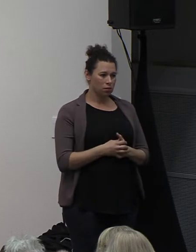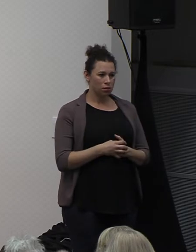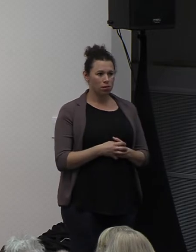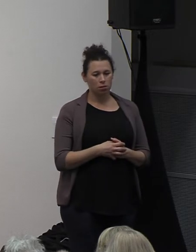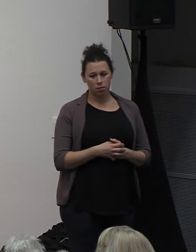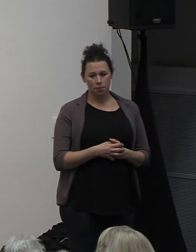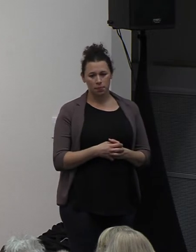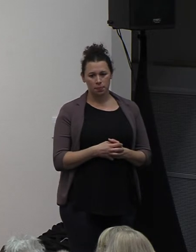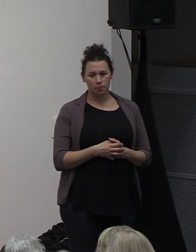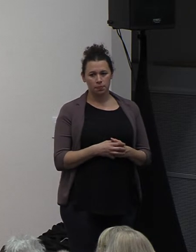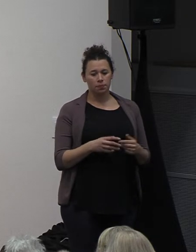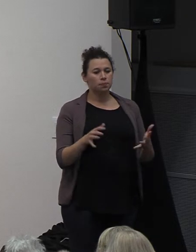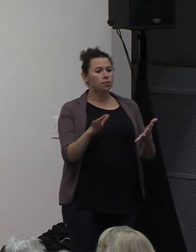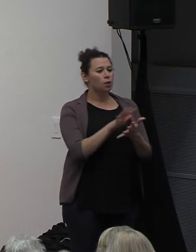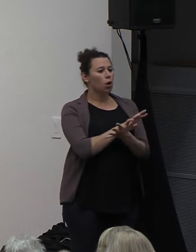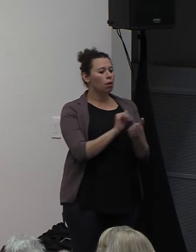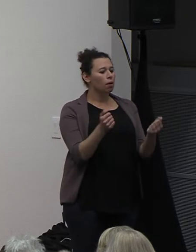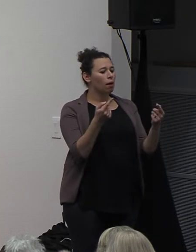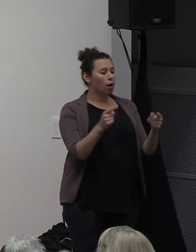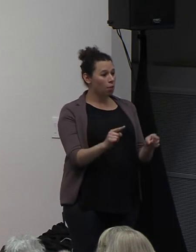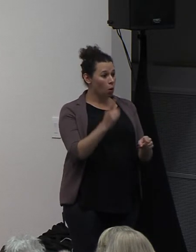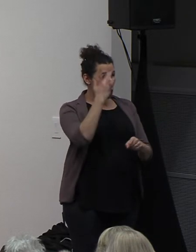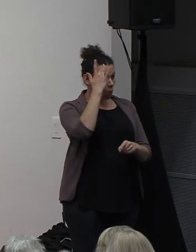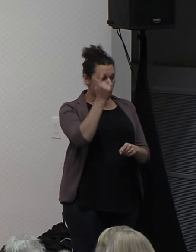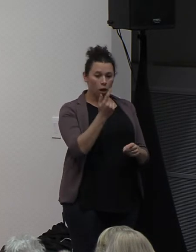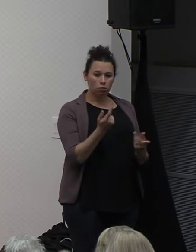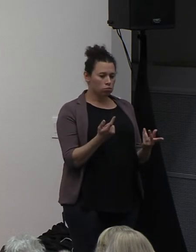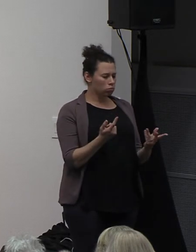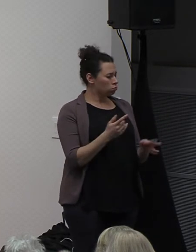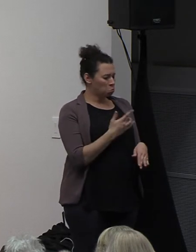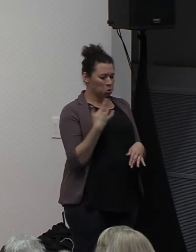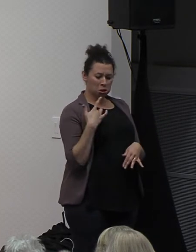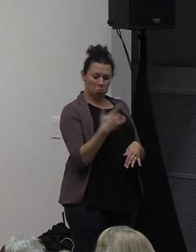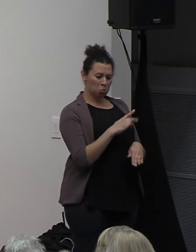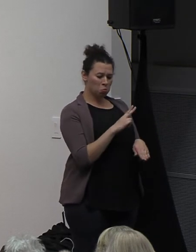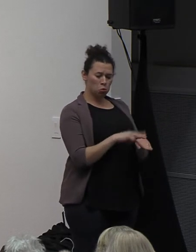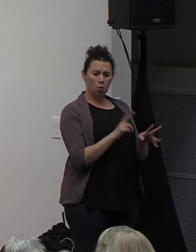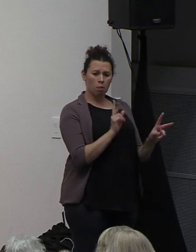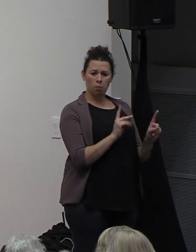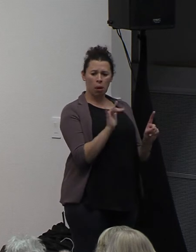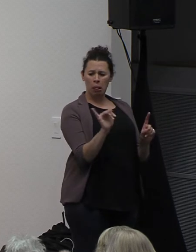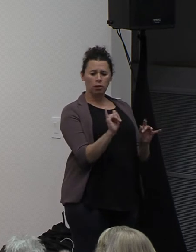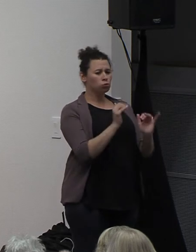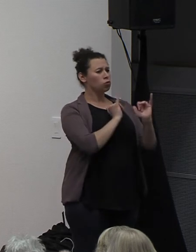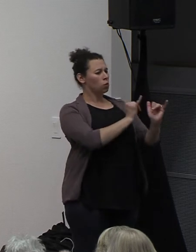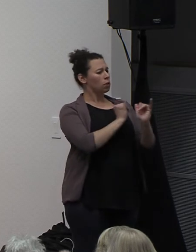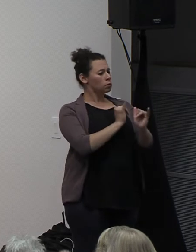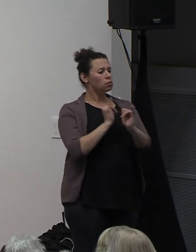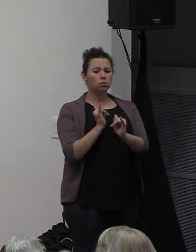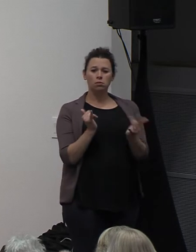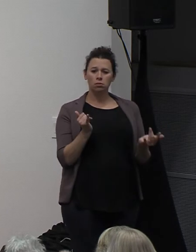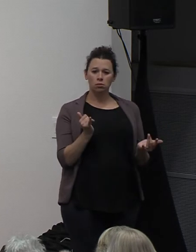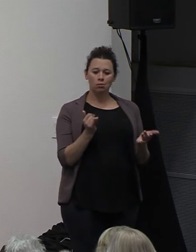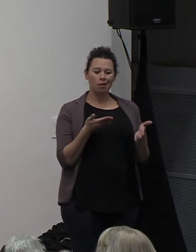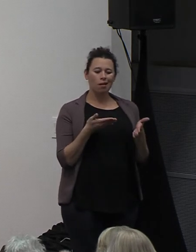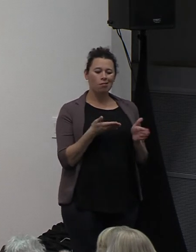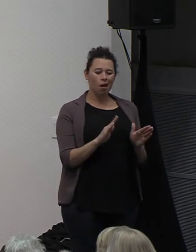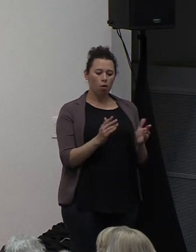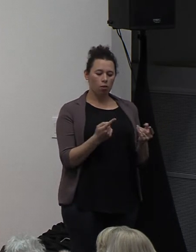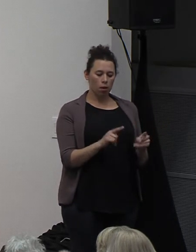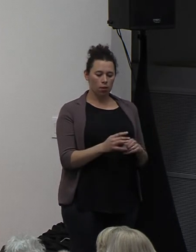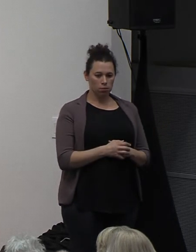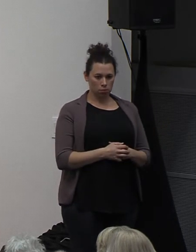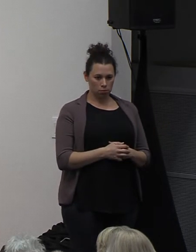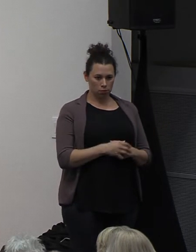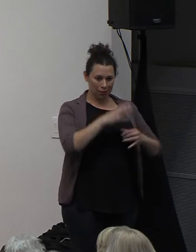The Holocaust happened because ordinary people, just like you and me, allowed it to happen by making